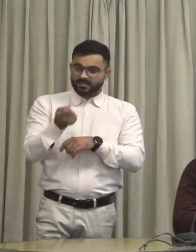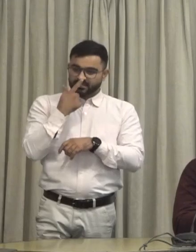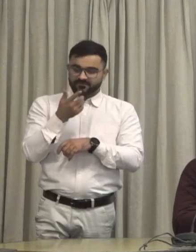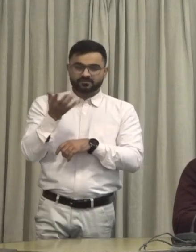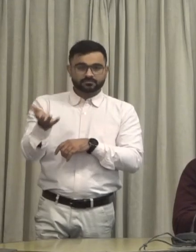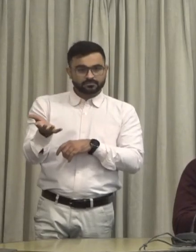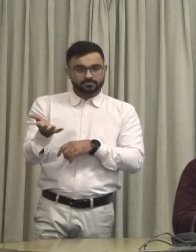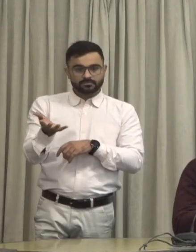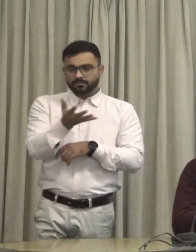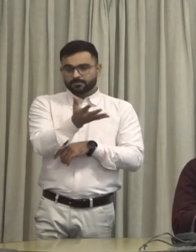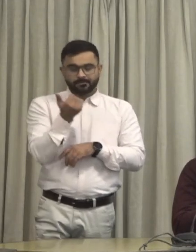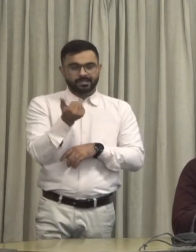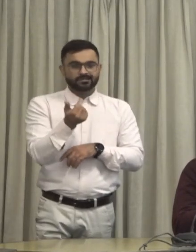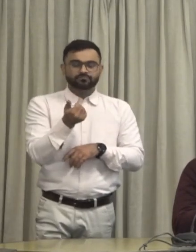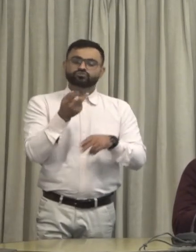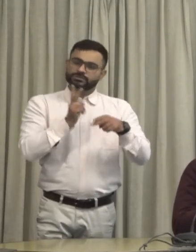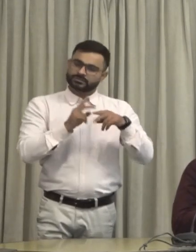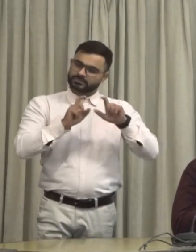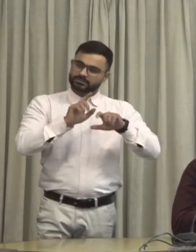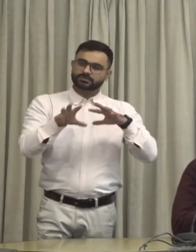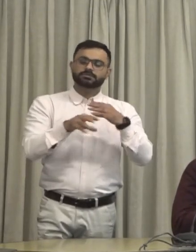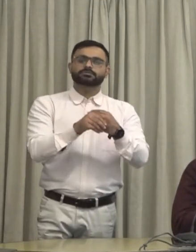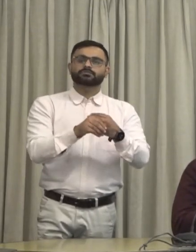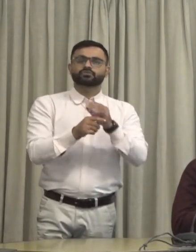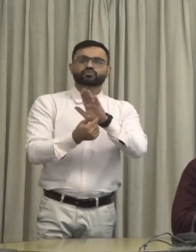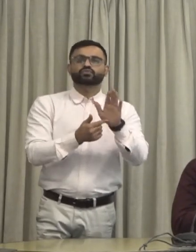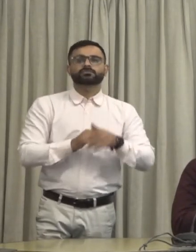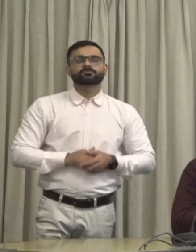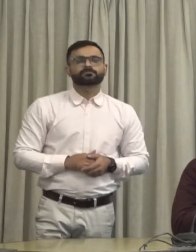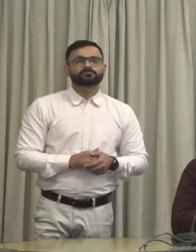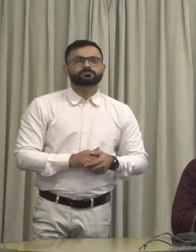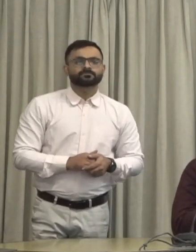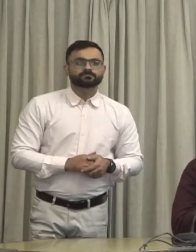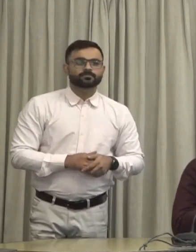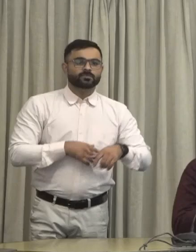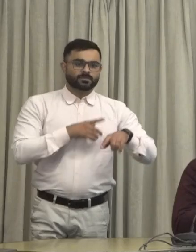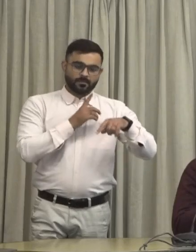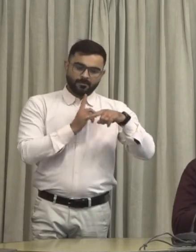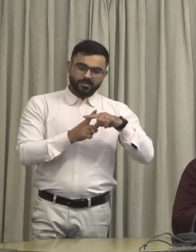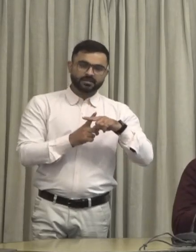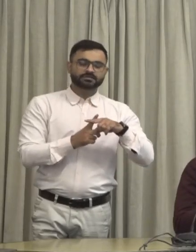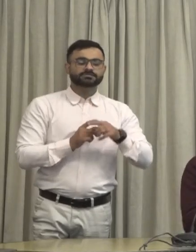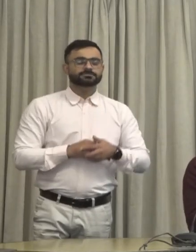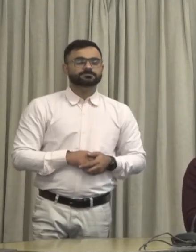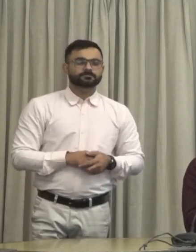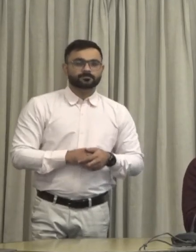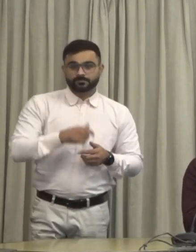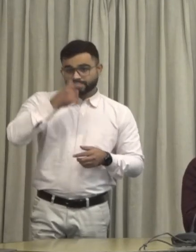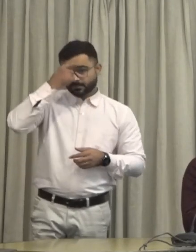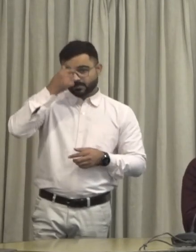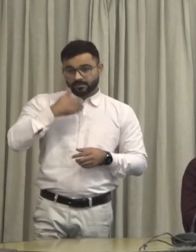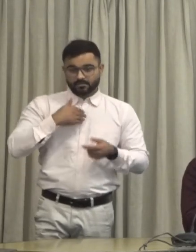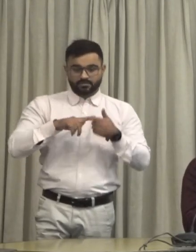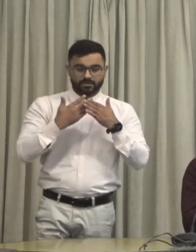medicines because they can't buy it is also palliative care, because we are ultimately addressing suffering. And I think the problem with